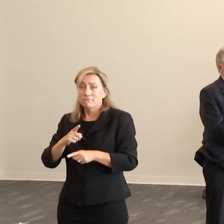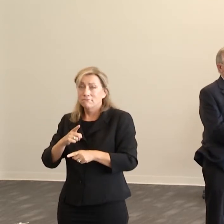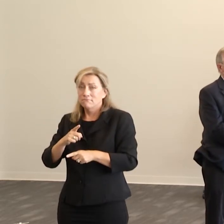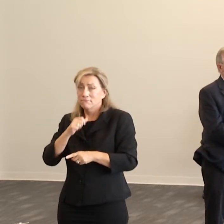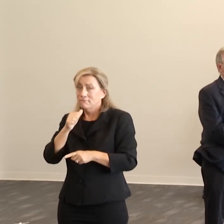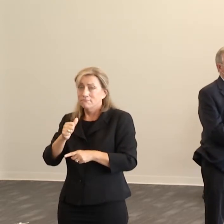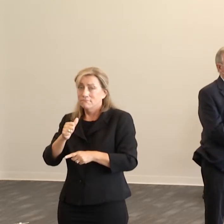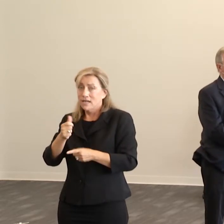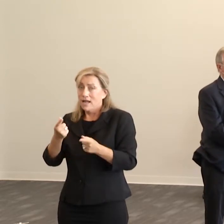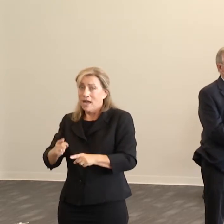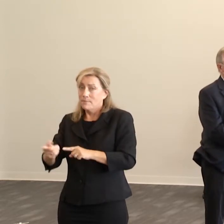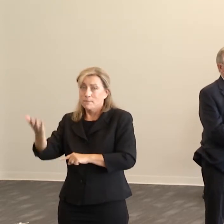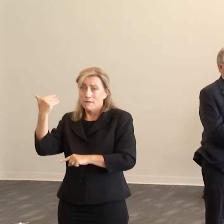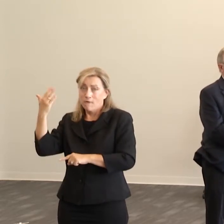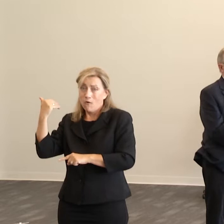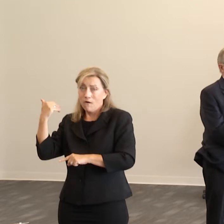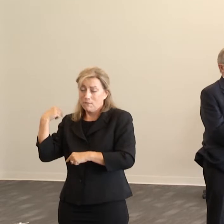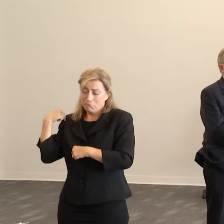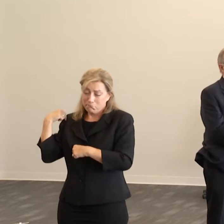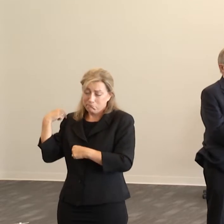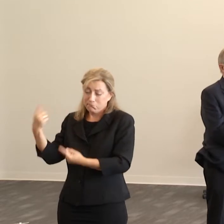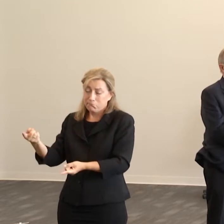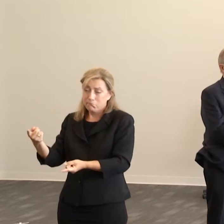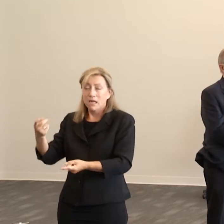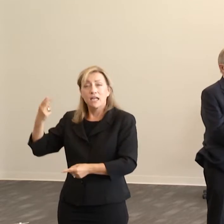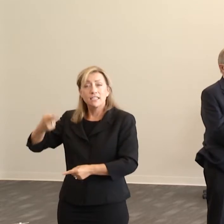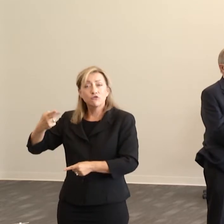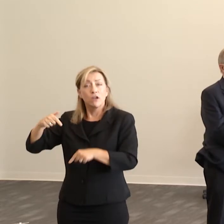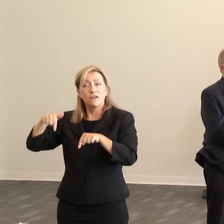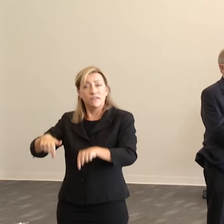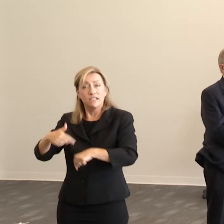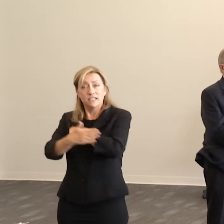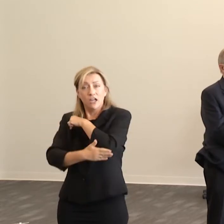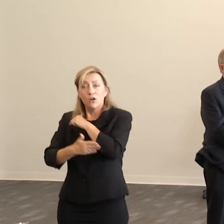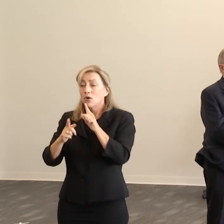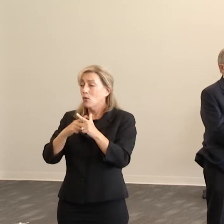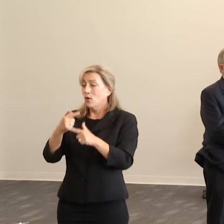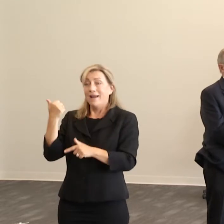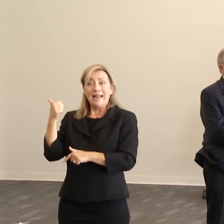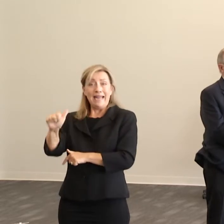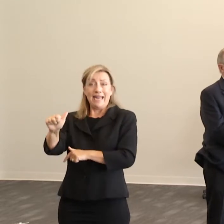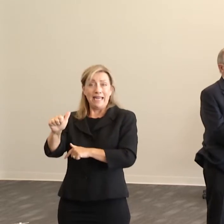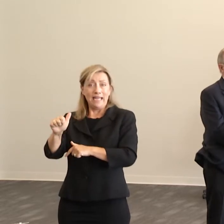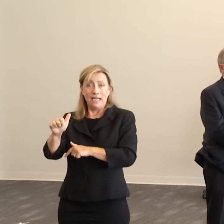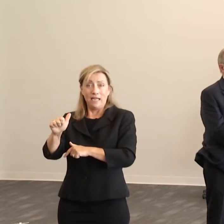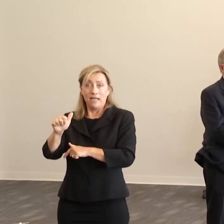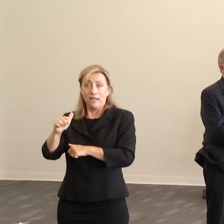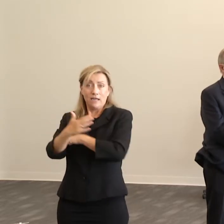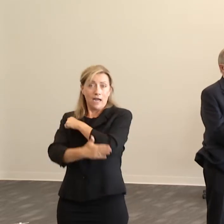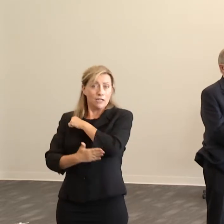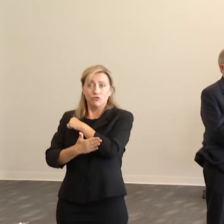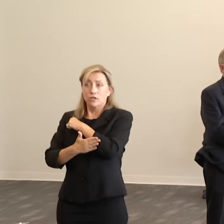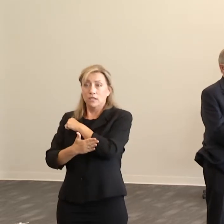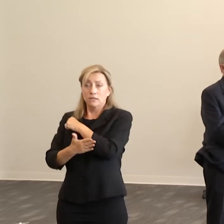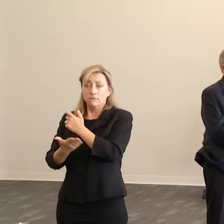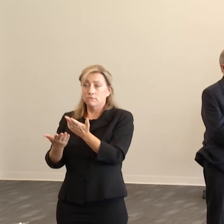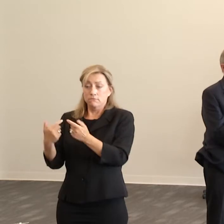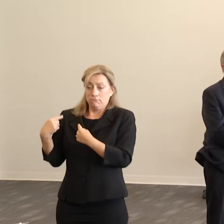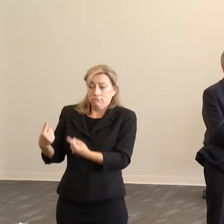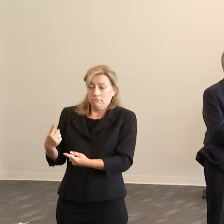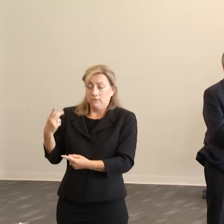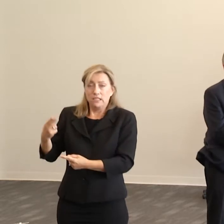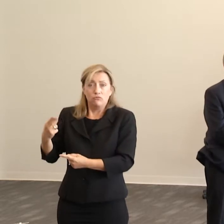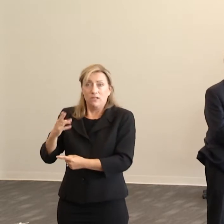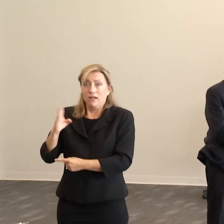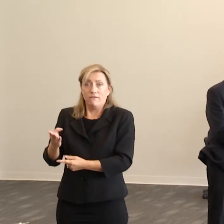of this nation or any nation recorded in history has there ever been an